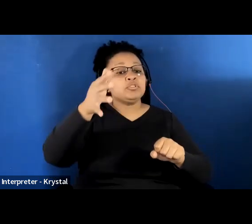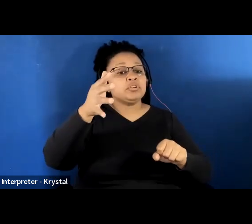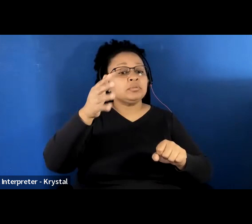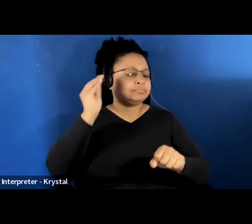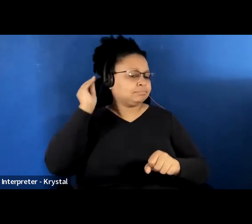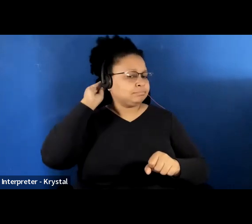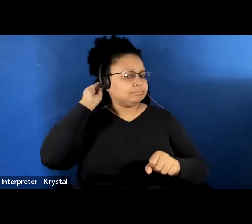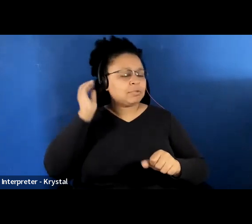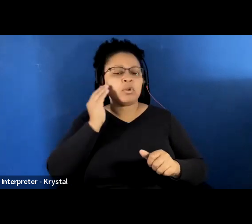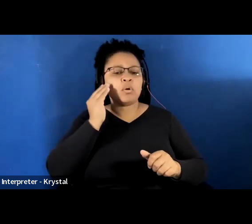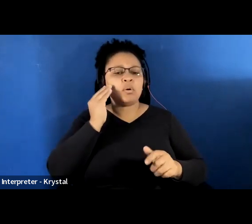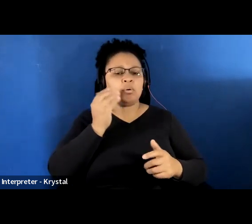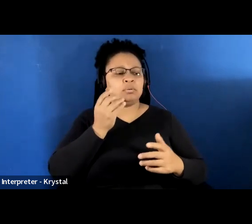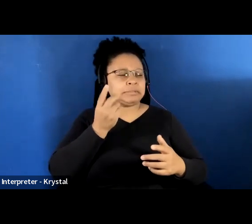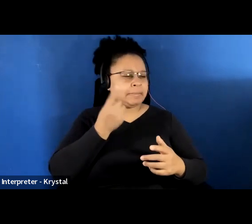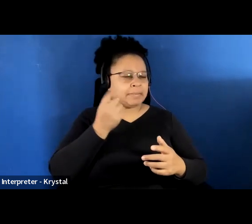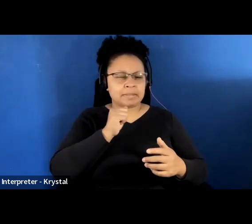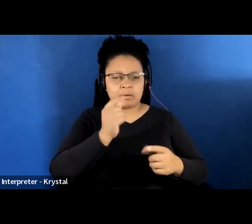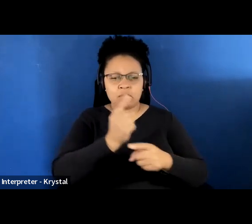When possible,